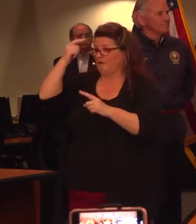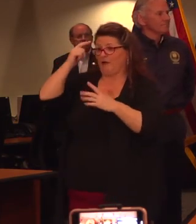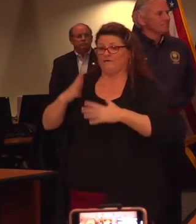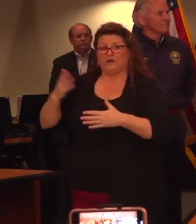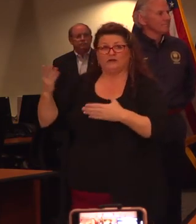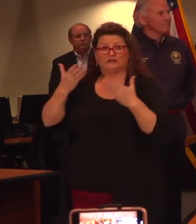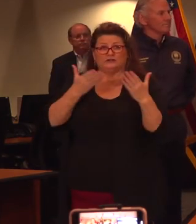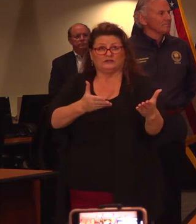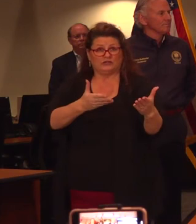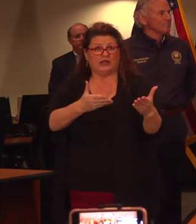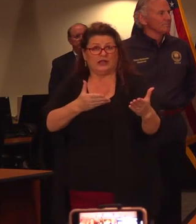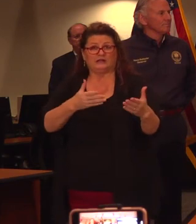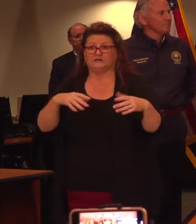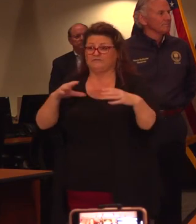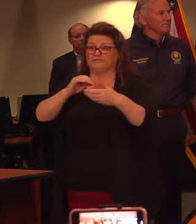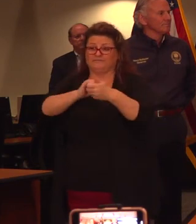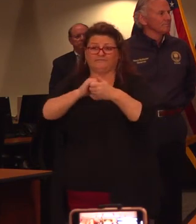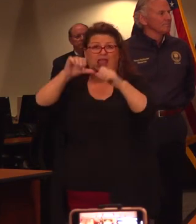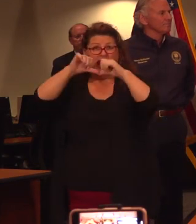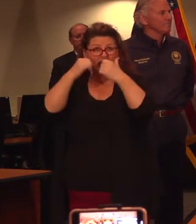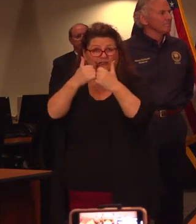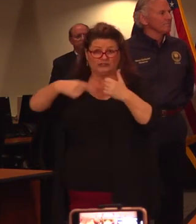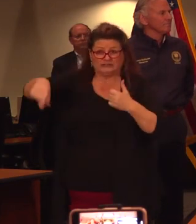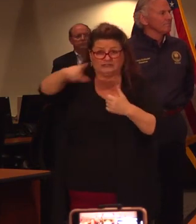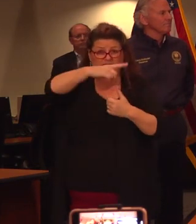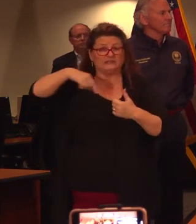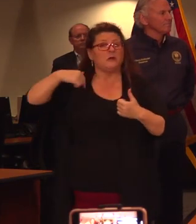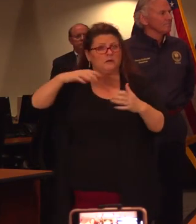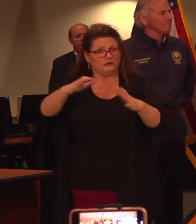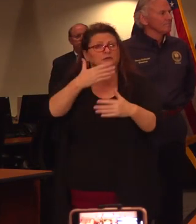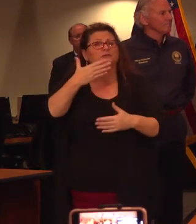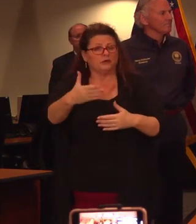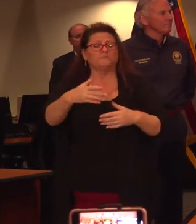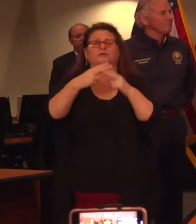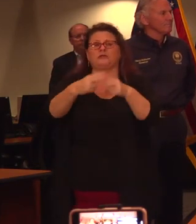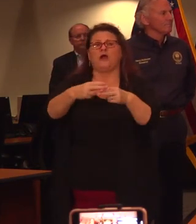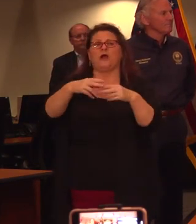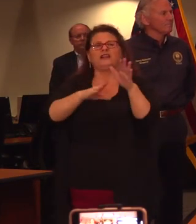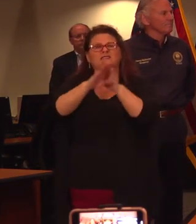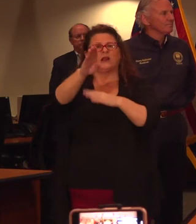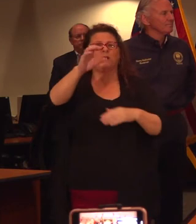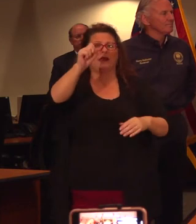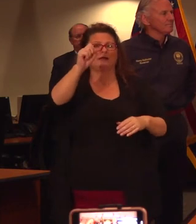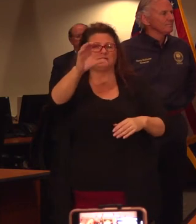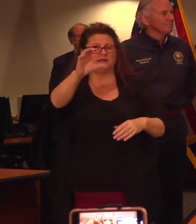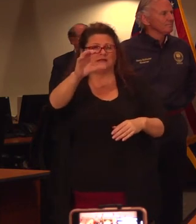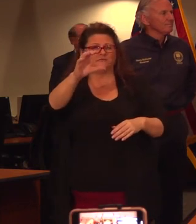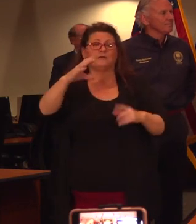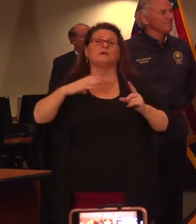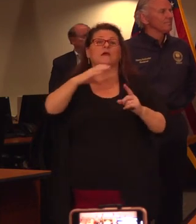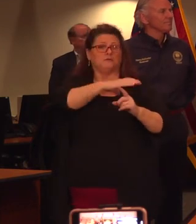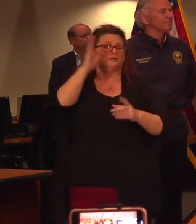have brought together a number of agencies. We work together very well. He mentioned Accelerate SC. Embedded in that, Commerce will